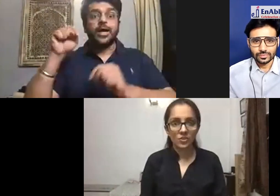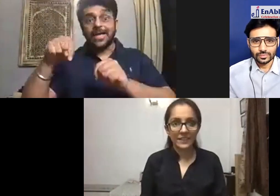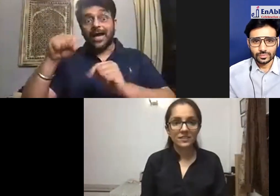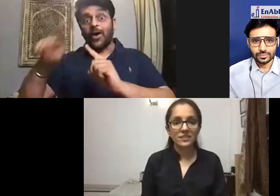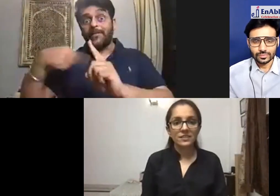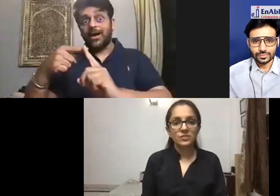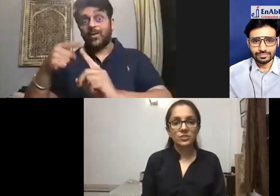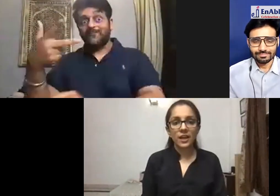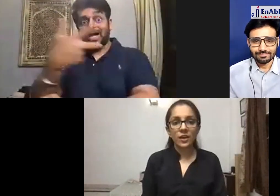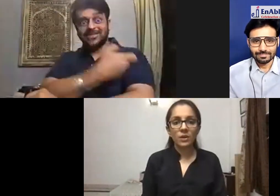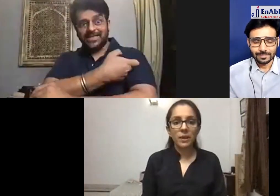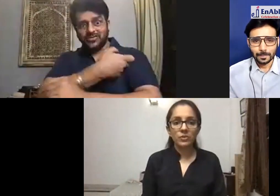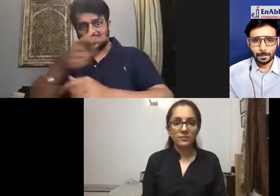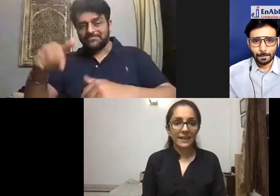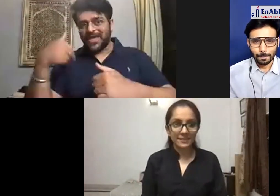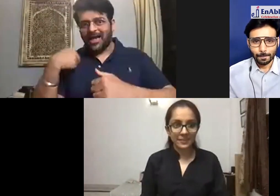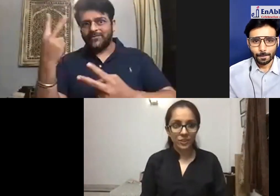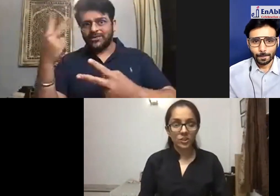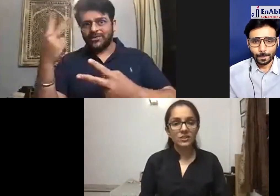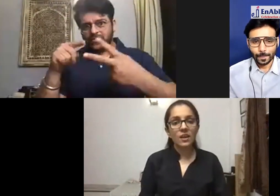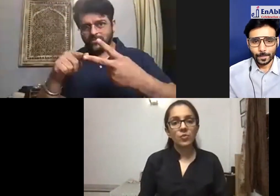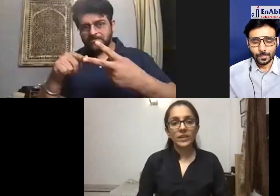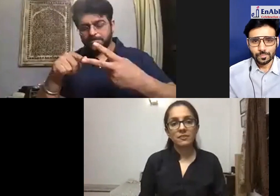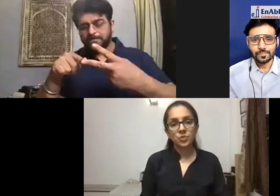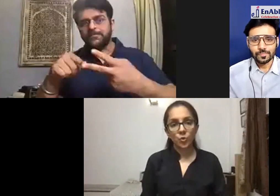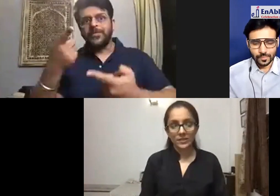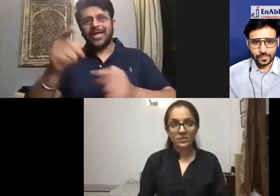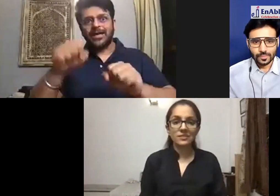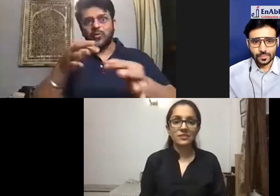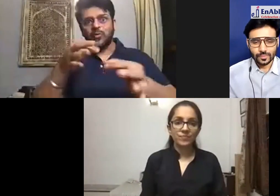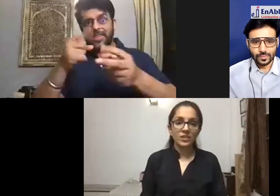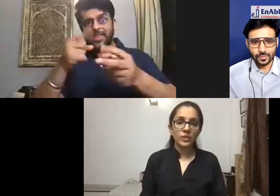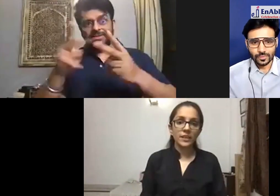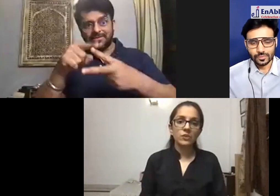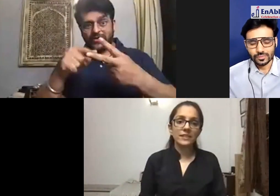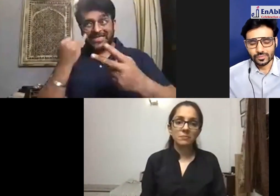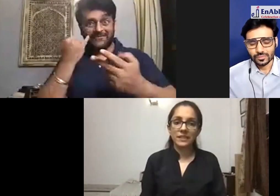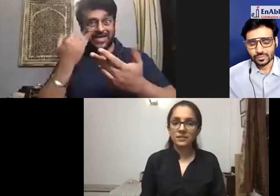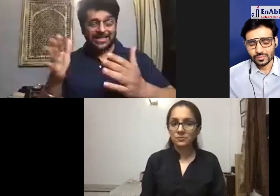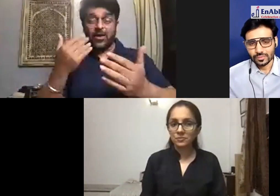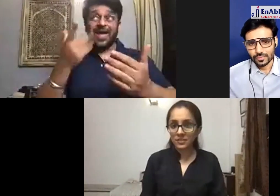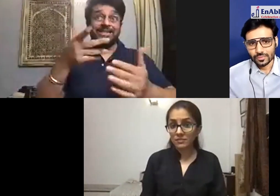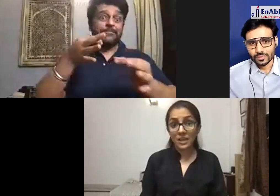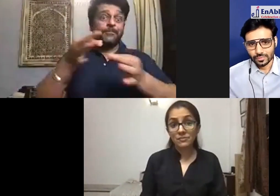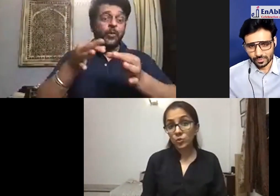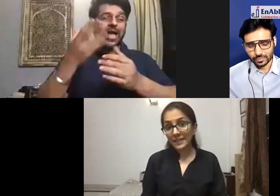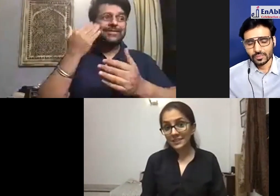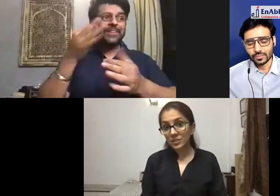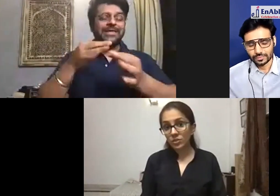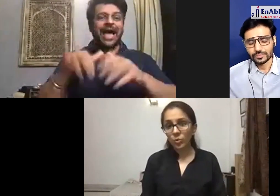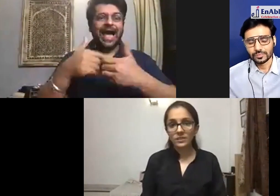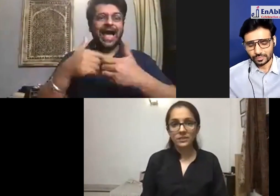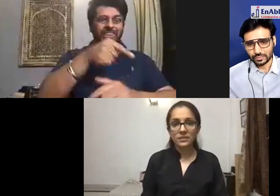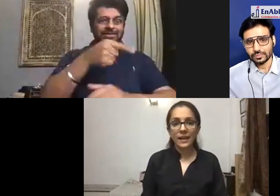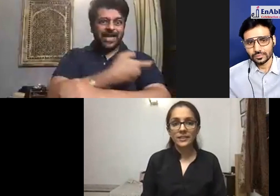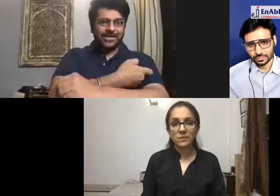All right. So now about the vaccination, we have two questions. Can you explain the difference? We have two vaccine, you